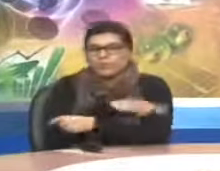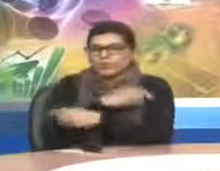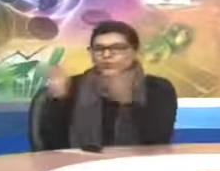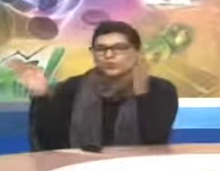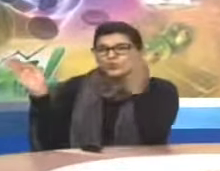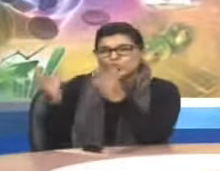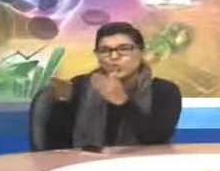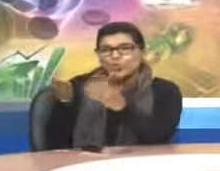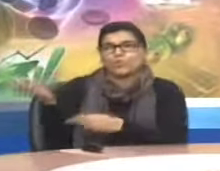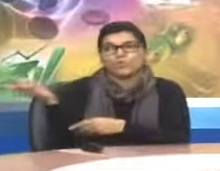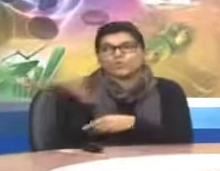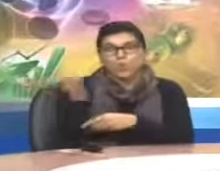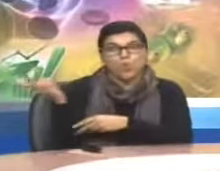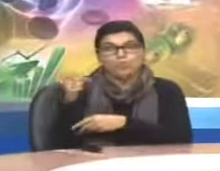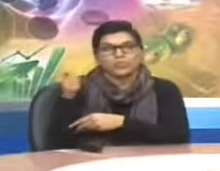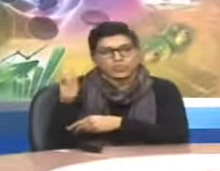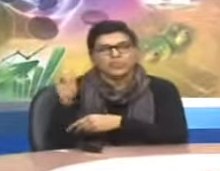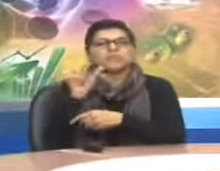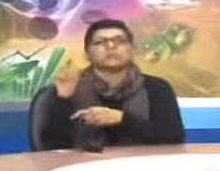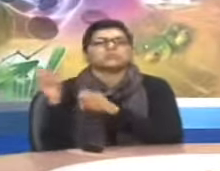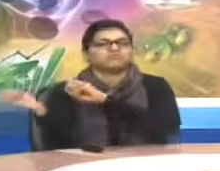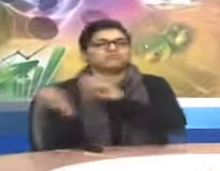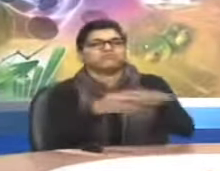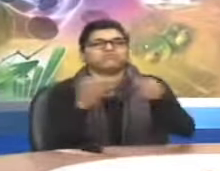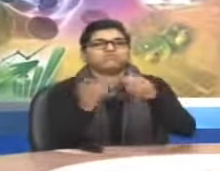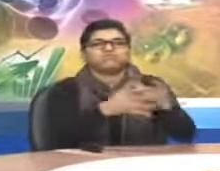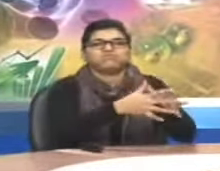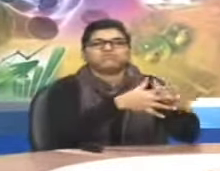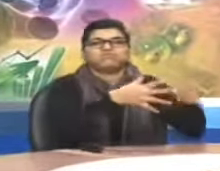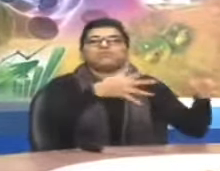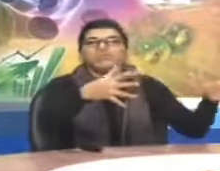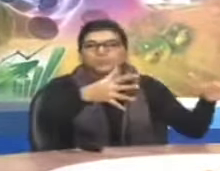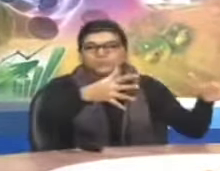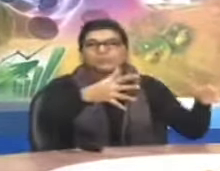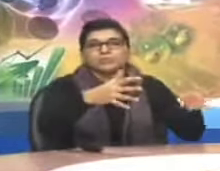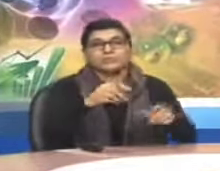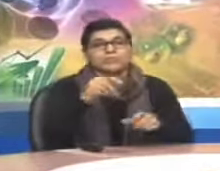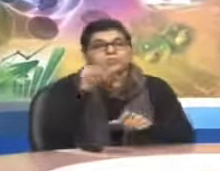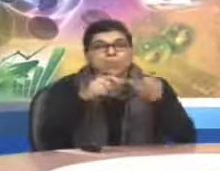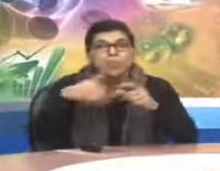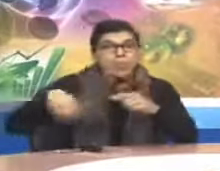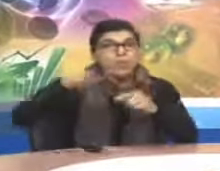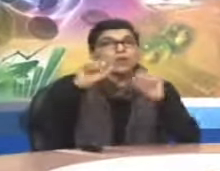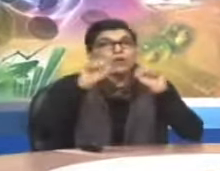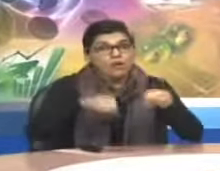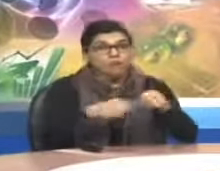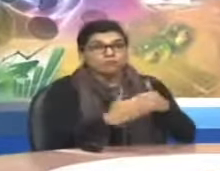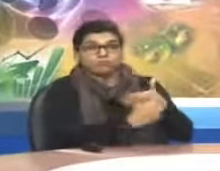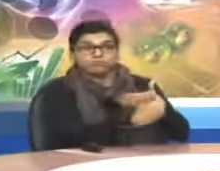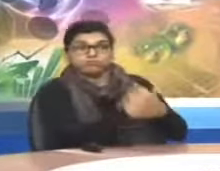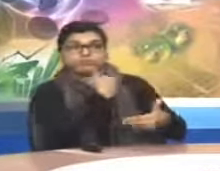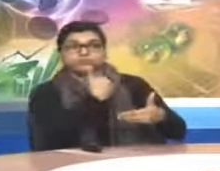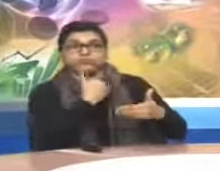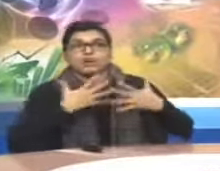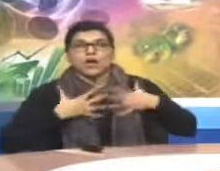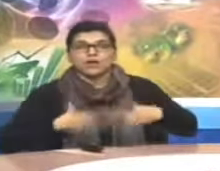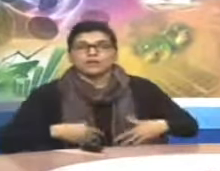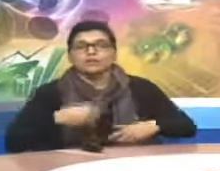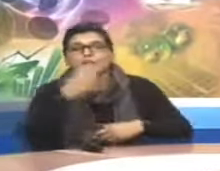These are the biomedical wastes disposed by different hospitals and clinics. So, they